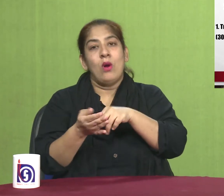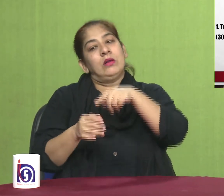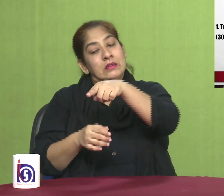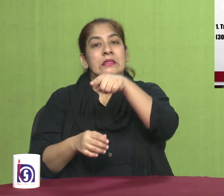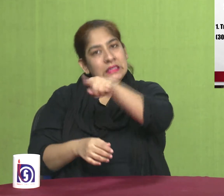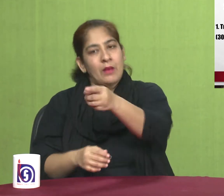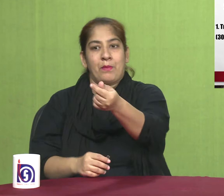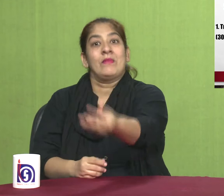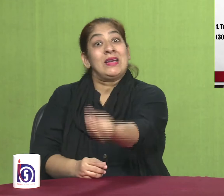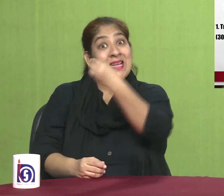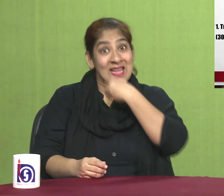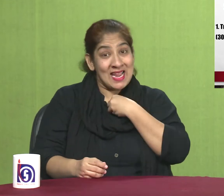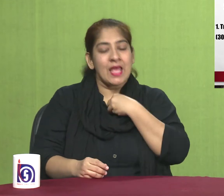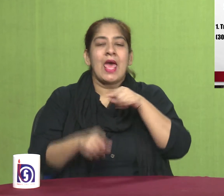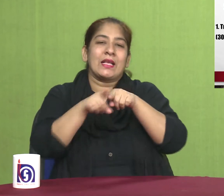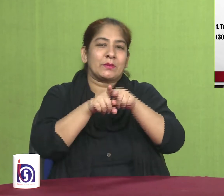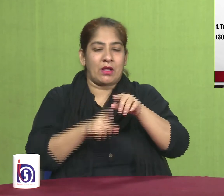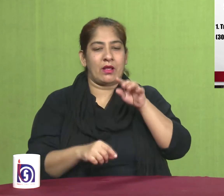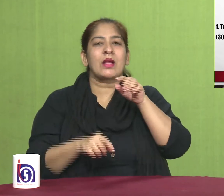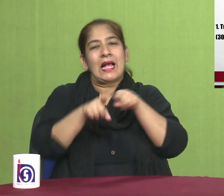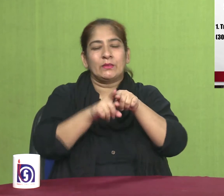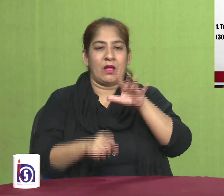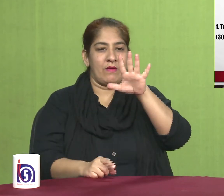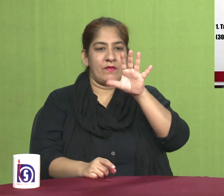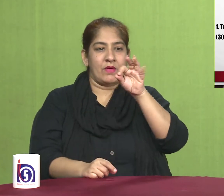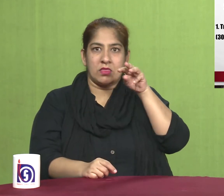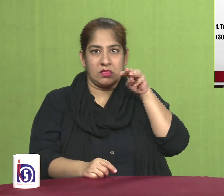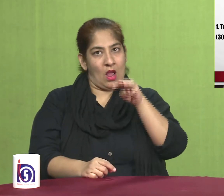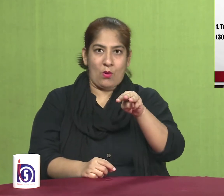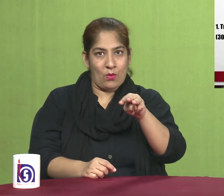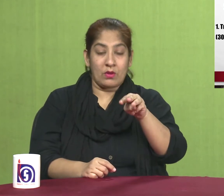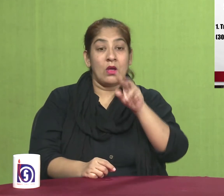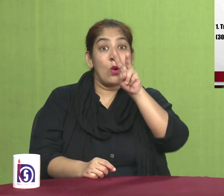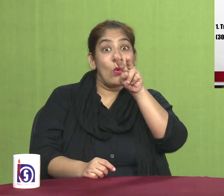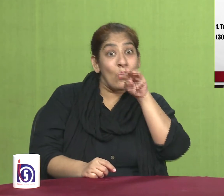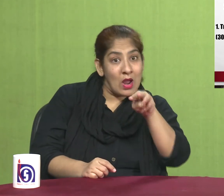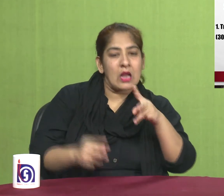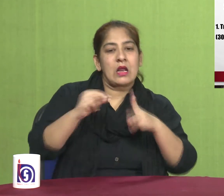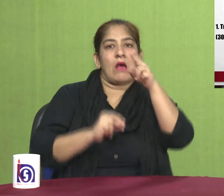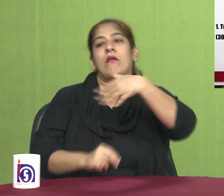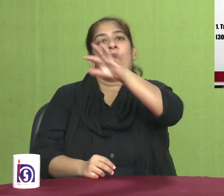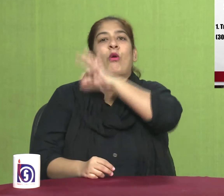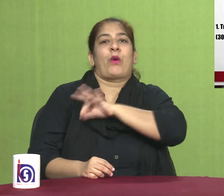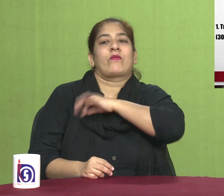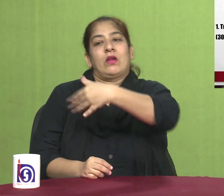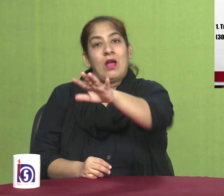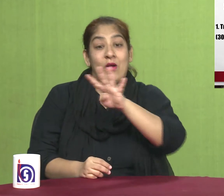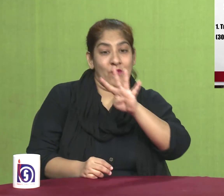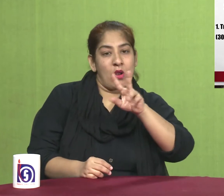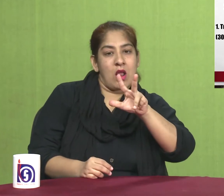and then we can get some amount of discount or as a